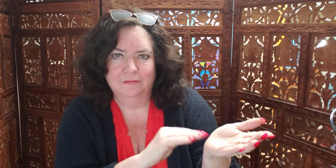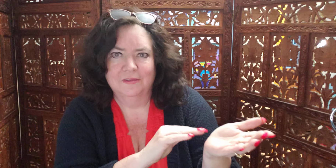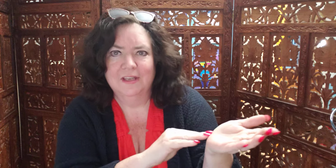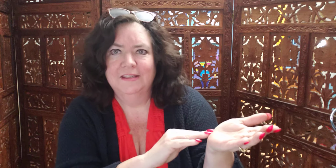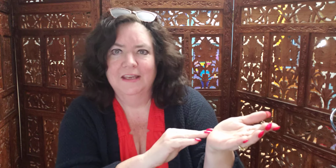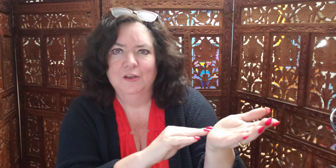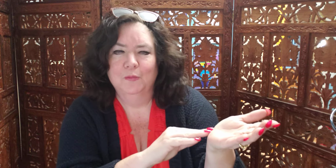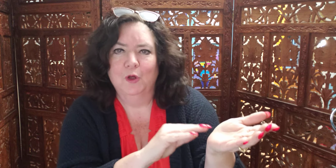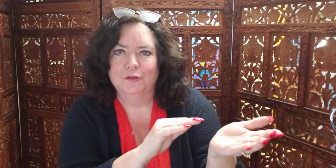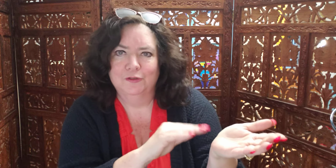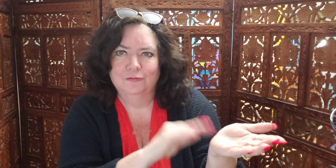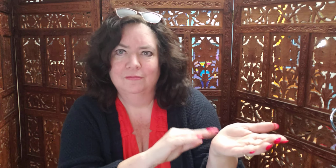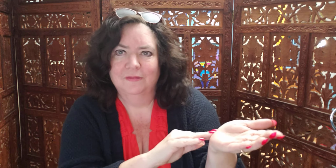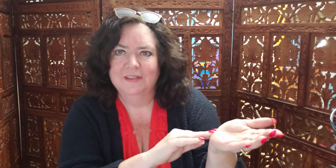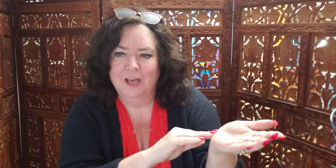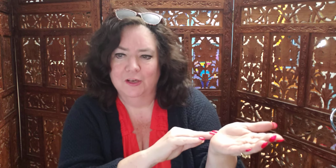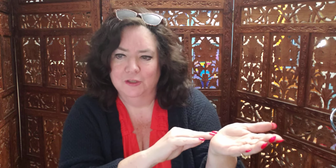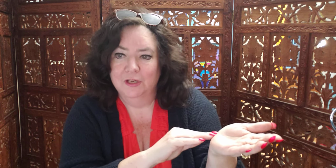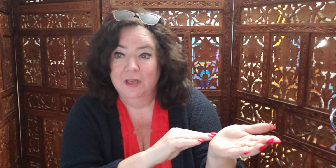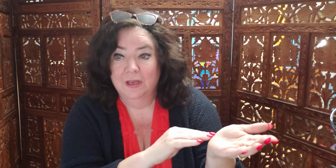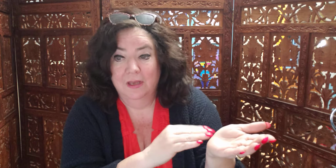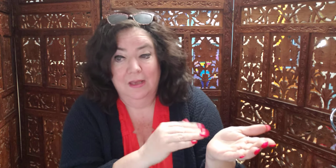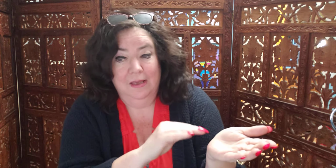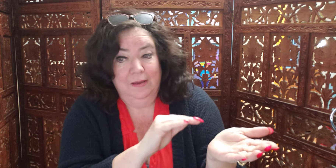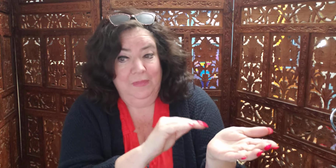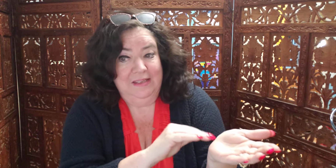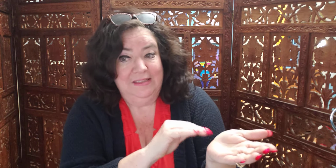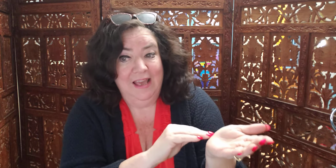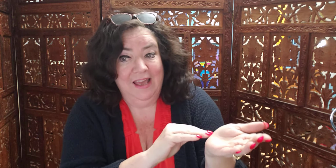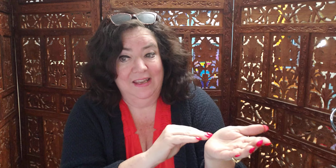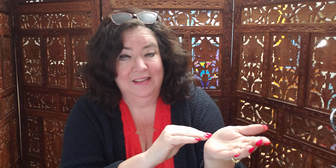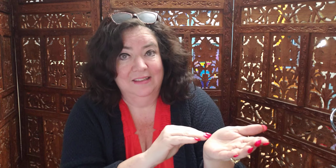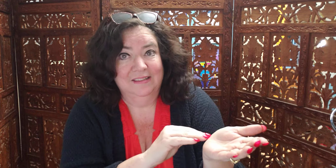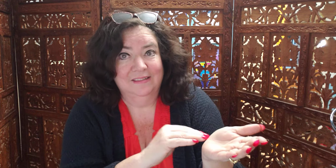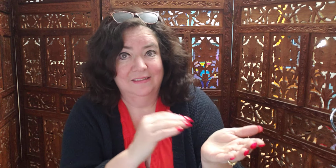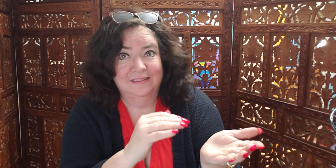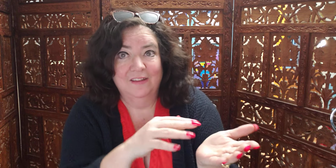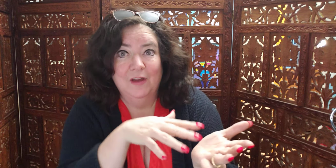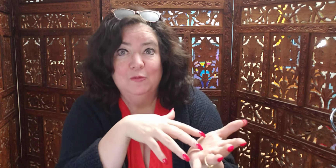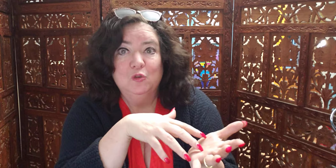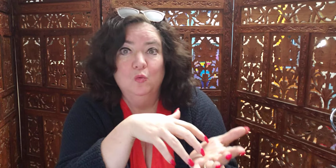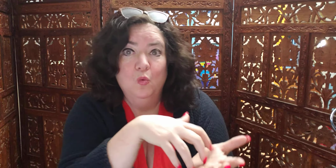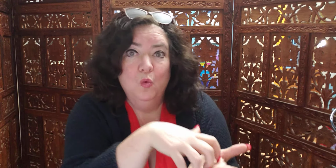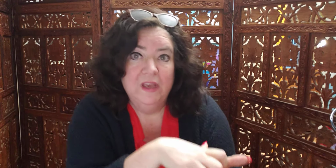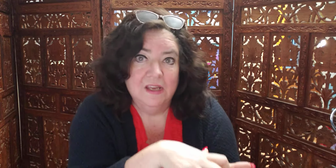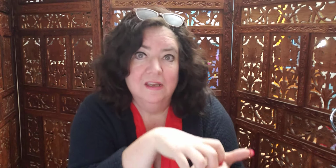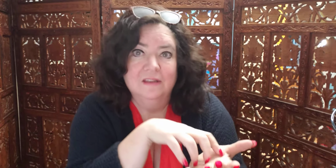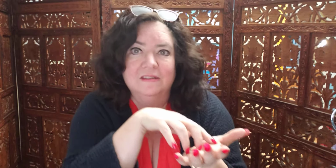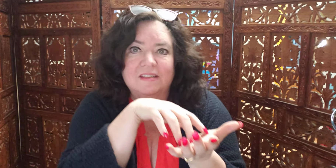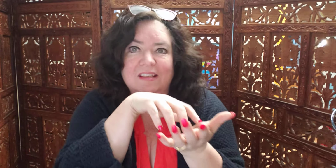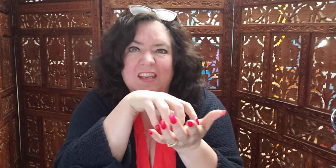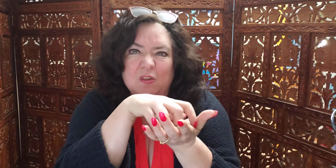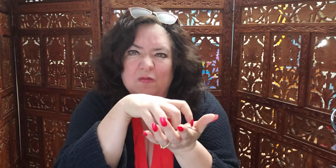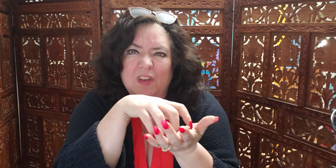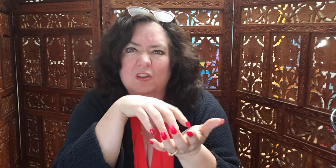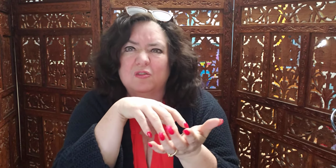it's like taking your pulse, is doctor. But he said, if I'm too weak, this is like your fingers are all